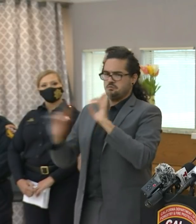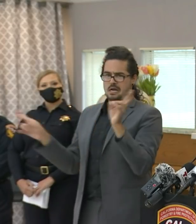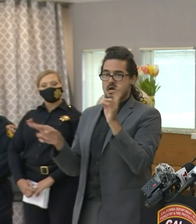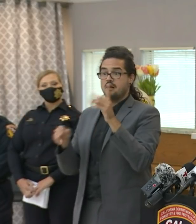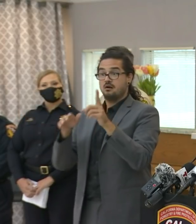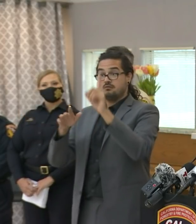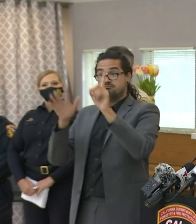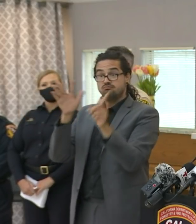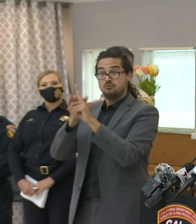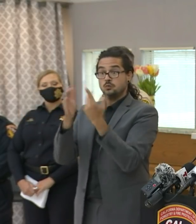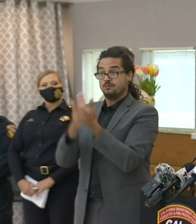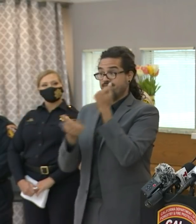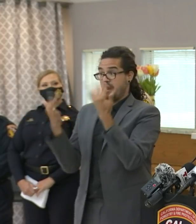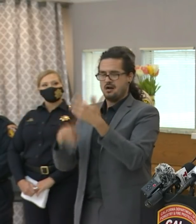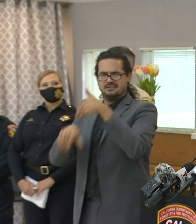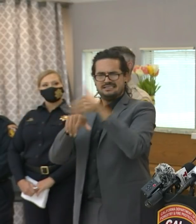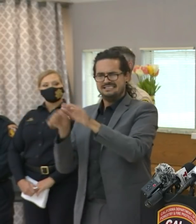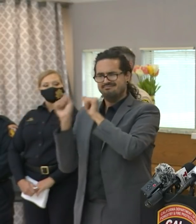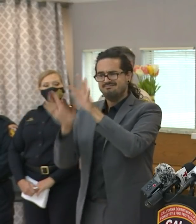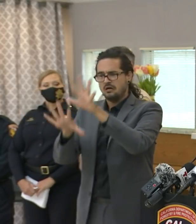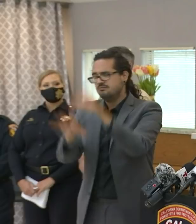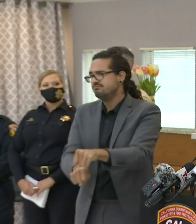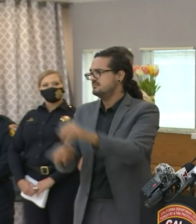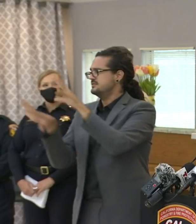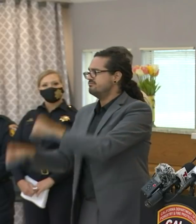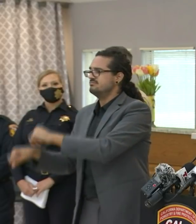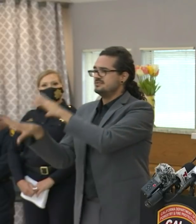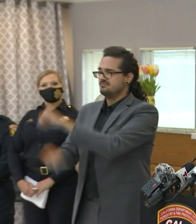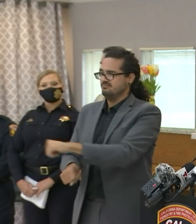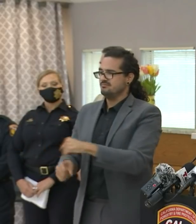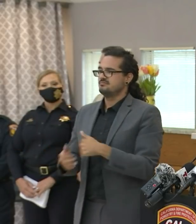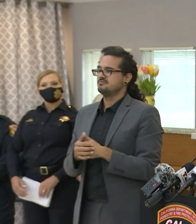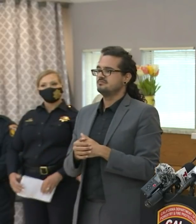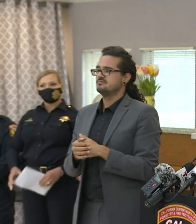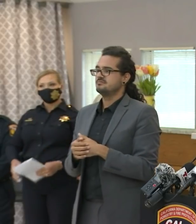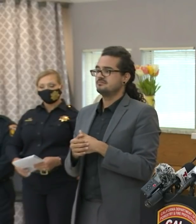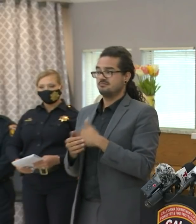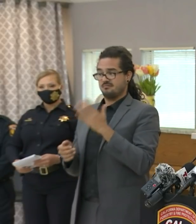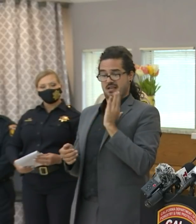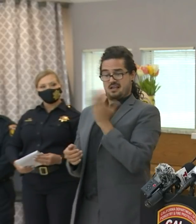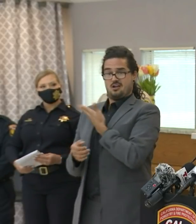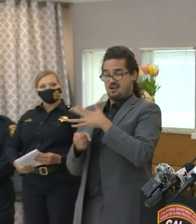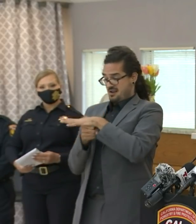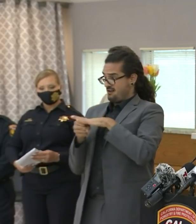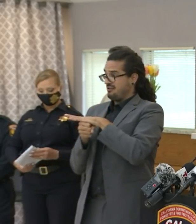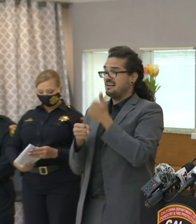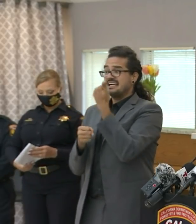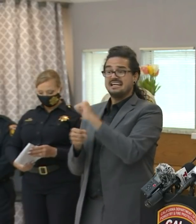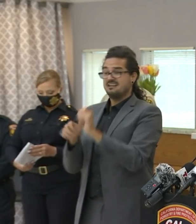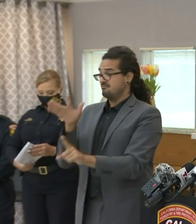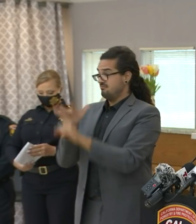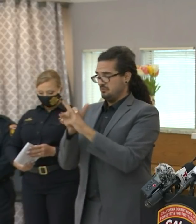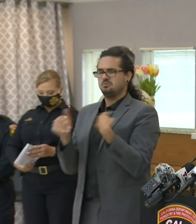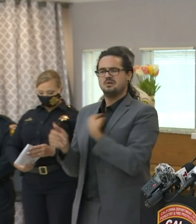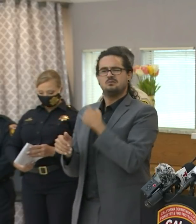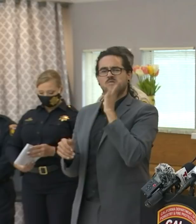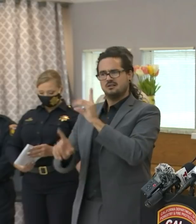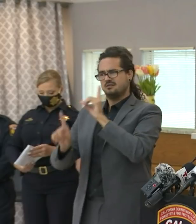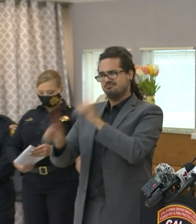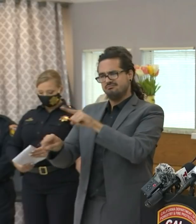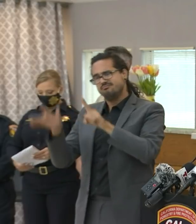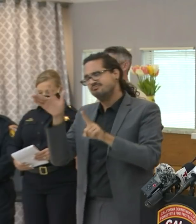new incidents that start in our sphere of influence, and we'll be prepared to respond at a moment's notice once we're notified or become